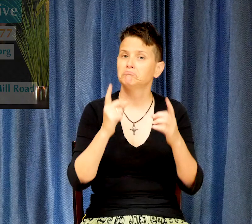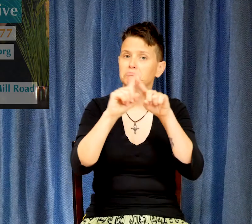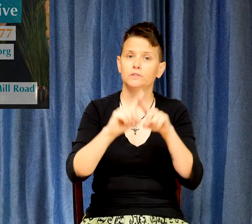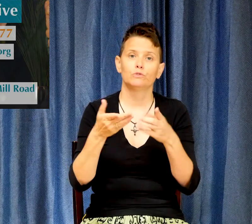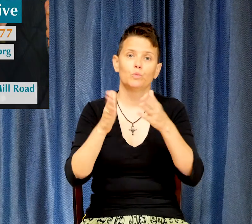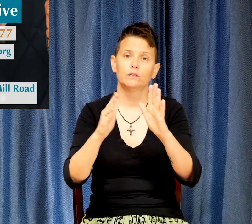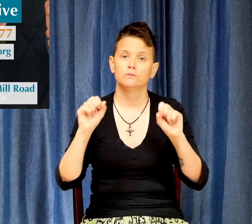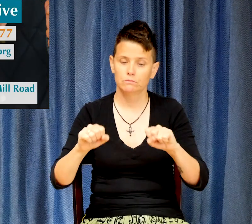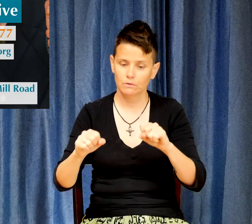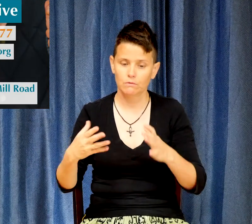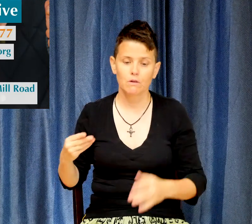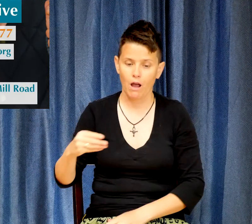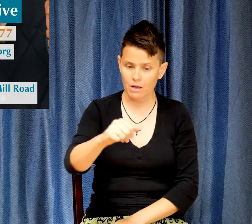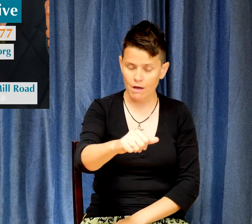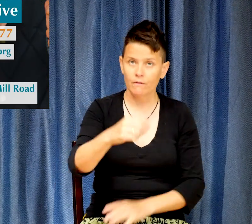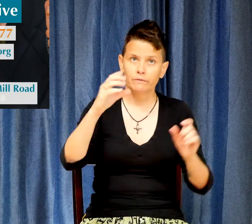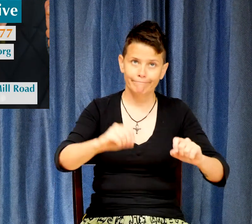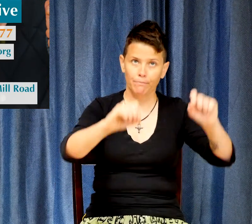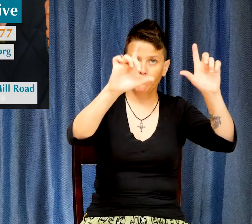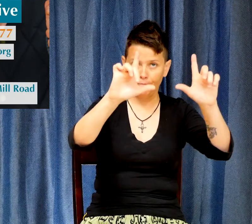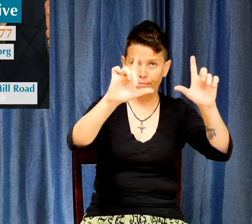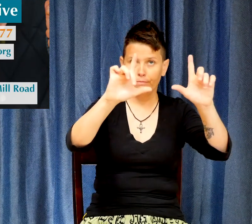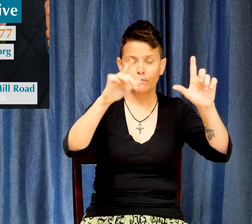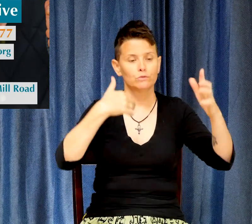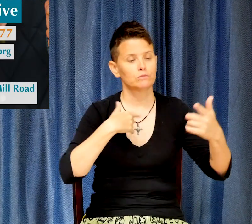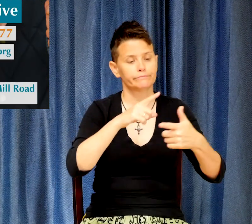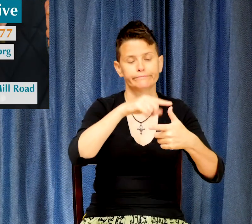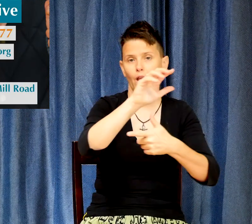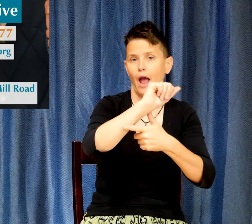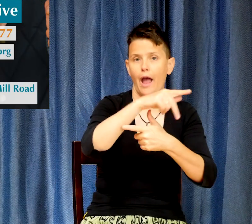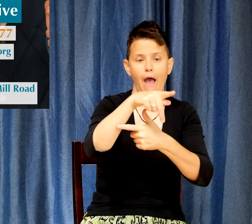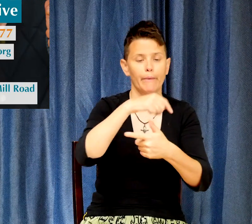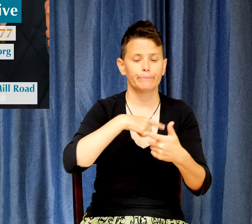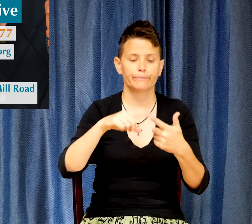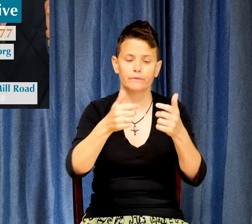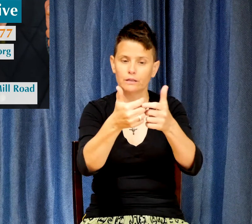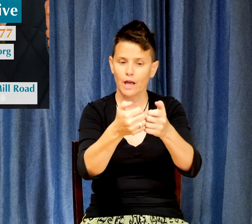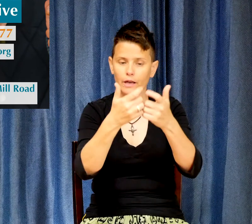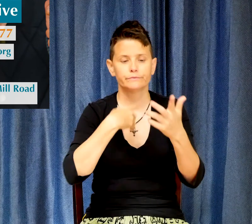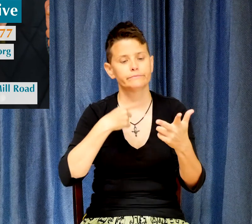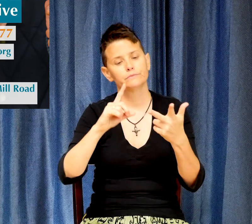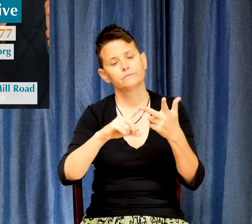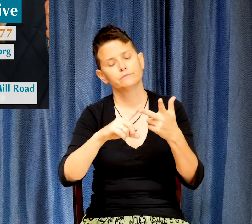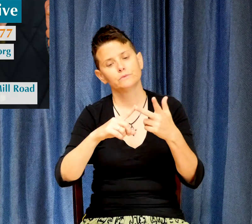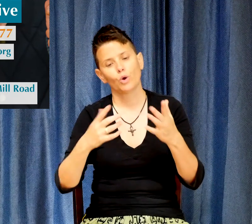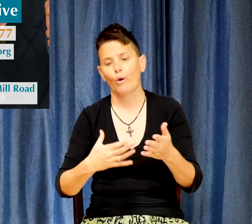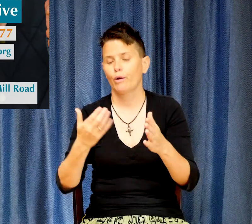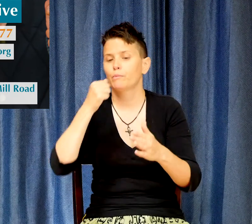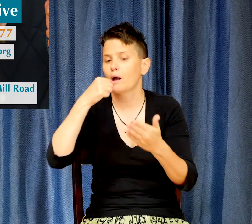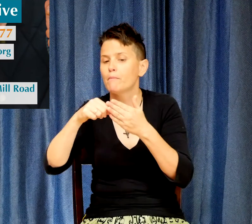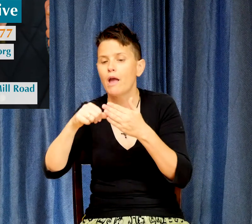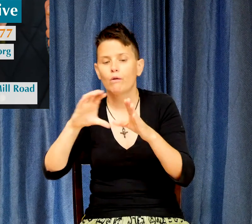can give, they're showing to you now on your screen, whether you're giving through our app, our text to give online, or by mail. We are grateful for